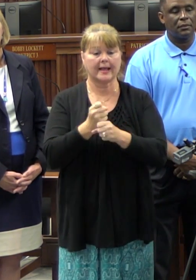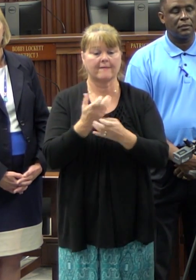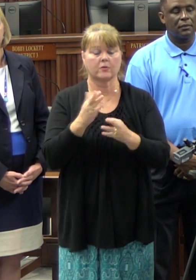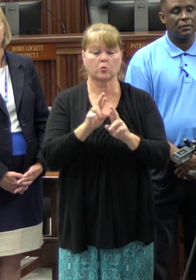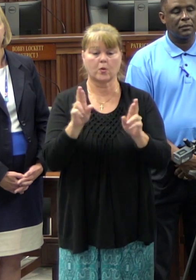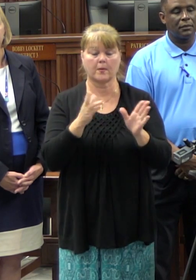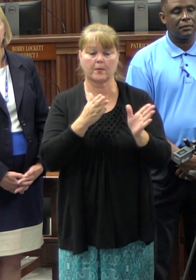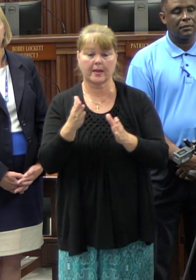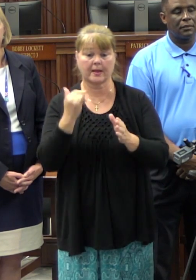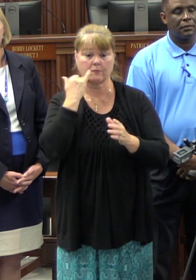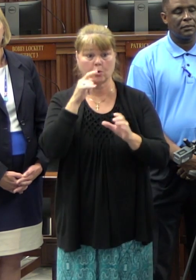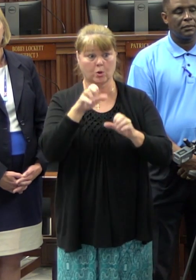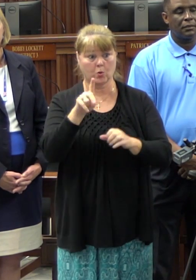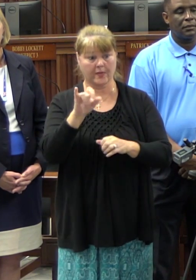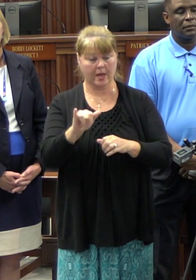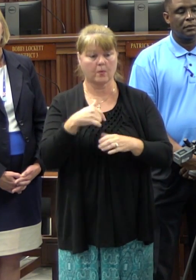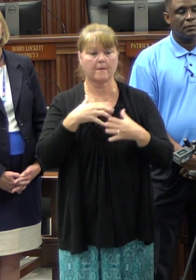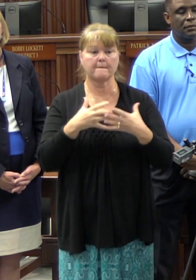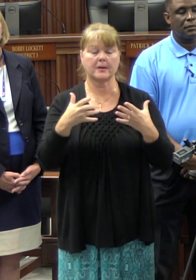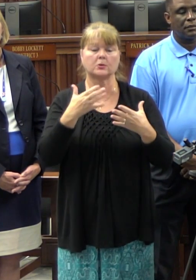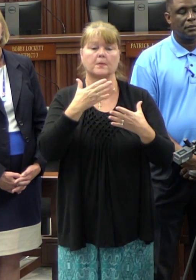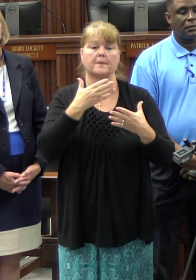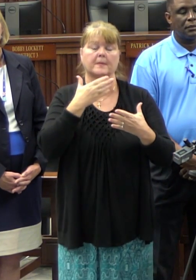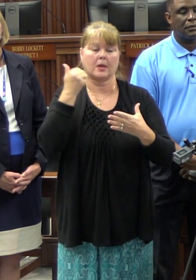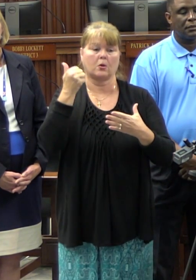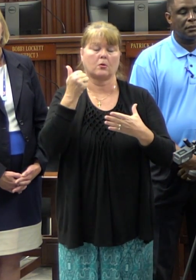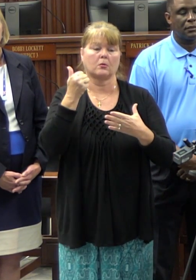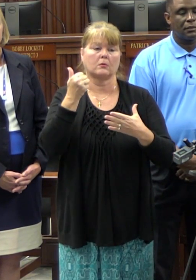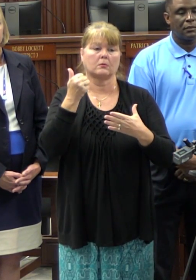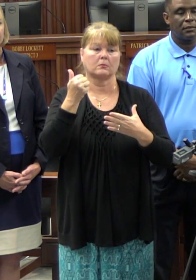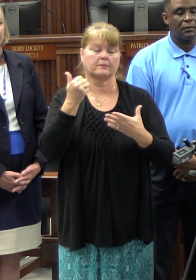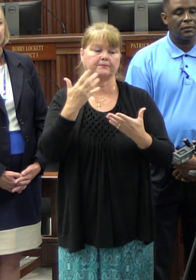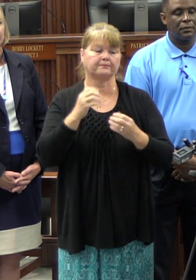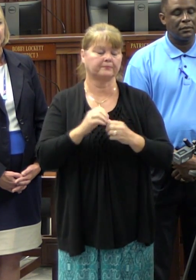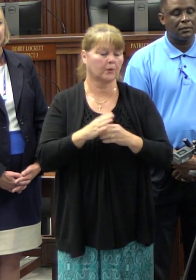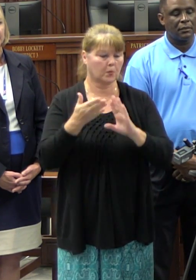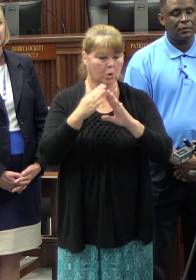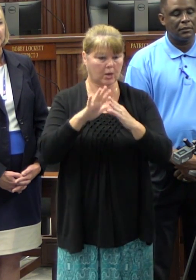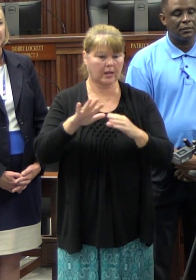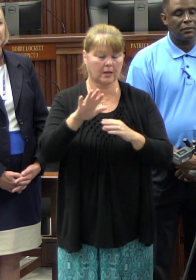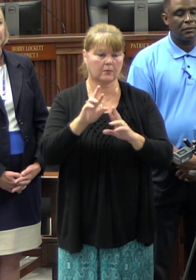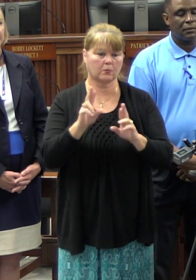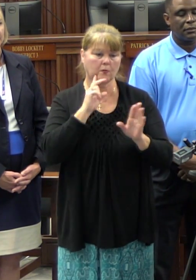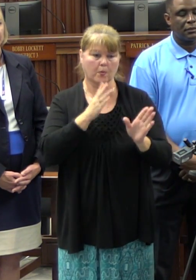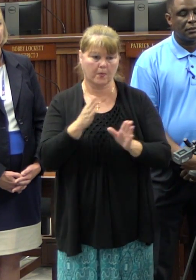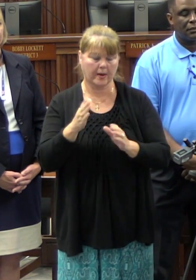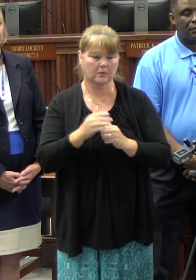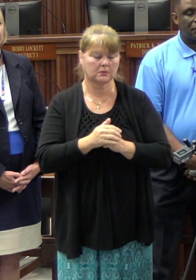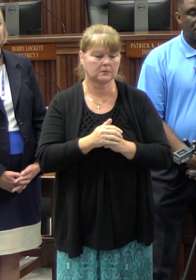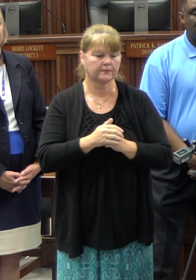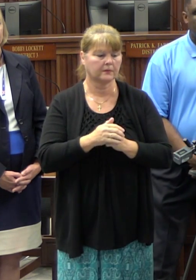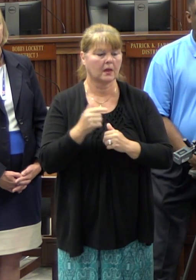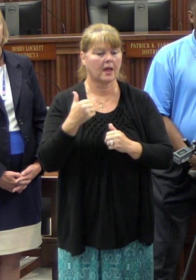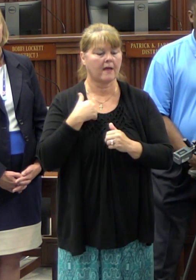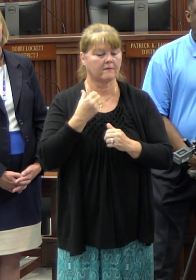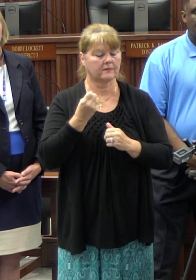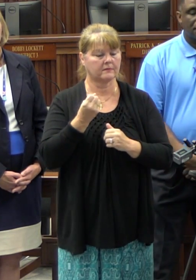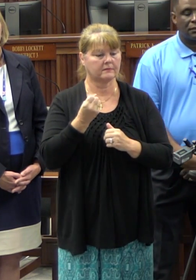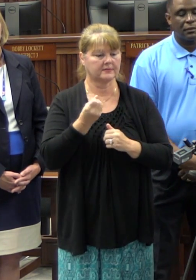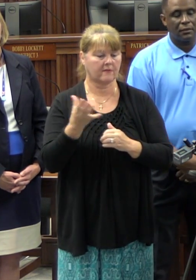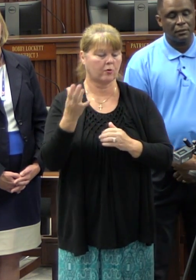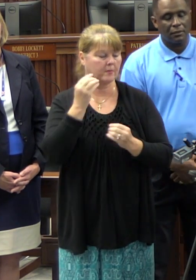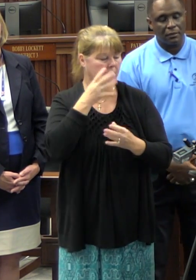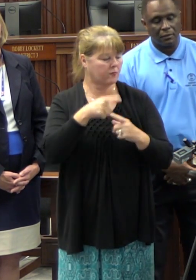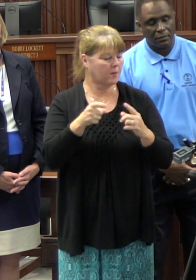now. If you can do that, we'll be a much more resilient community. I do have a few statements from several partners they asked me to pass